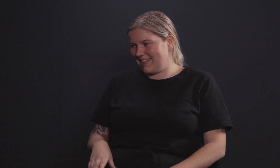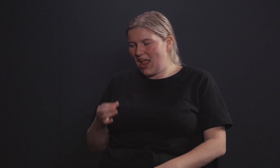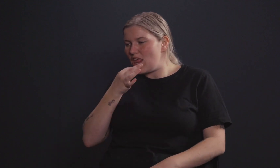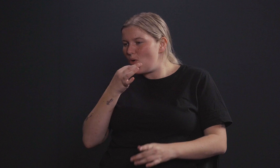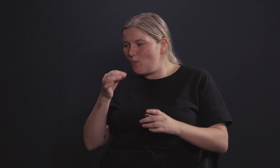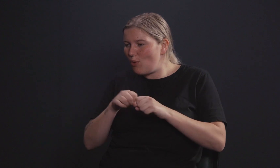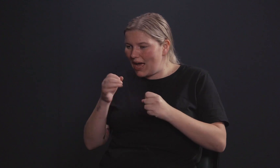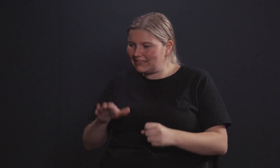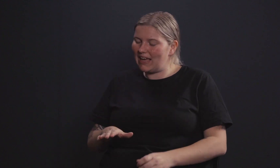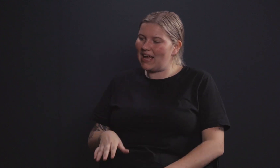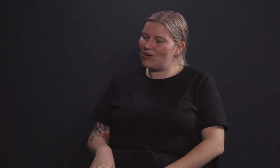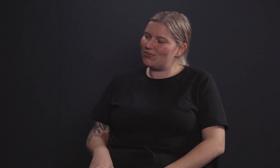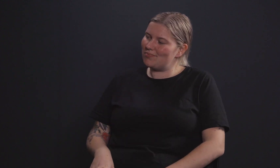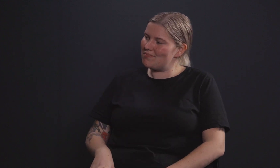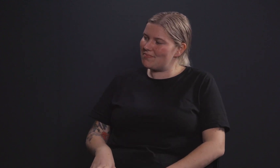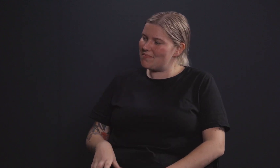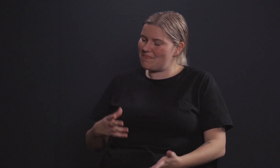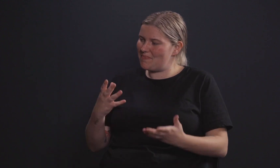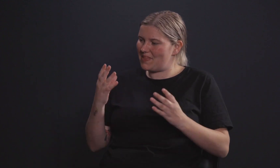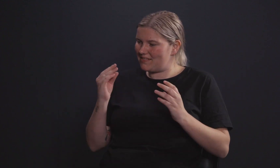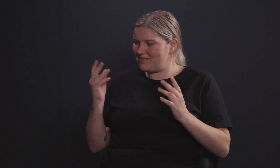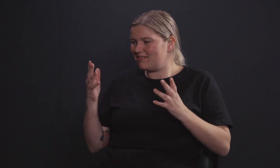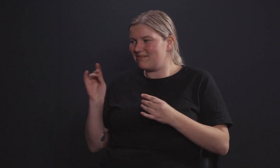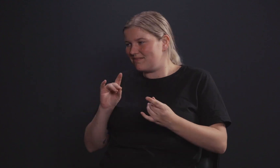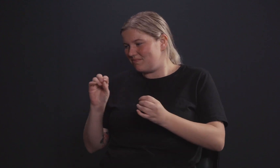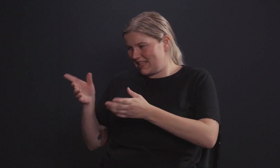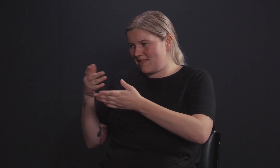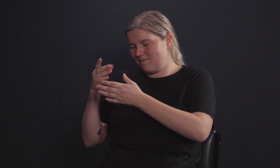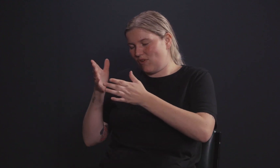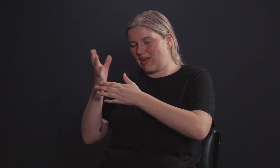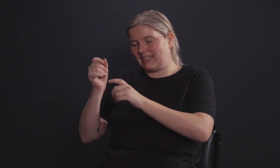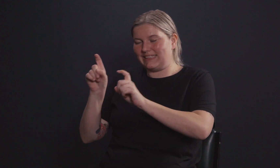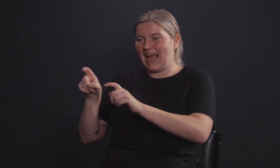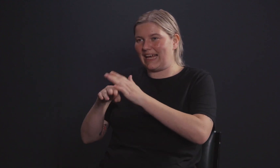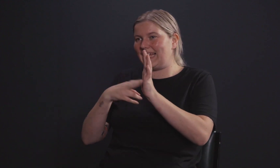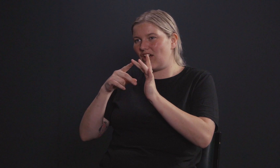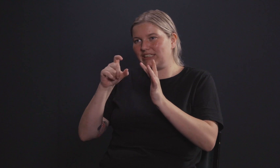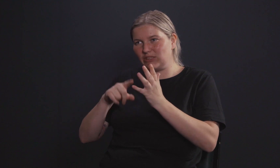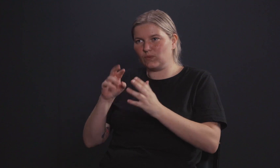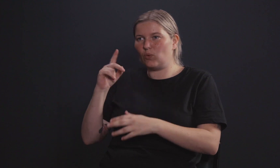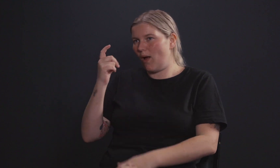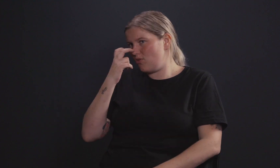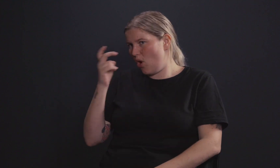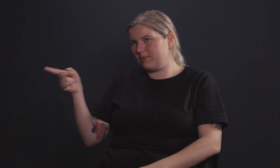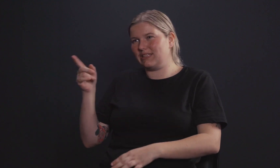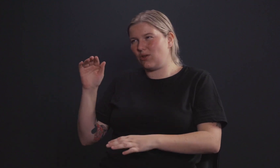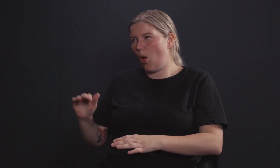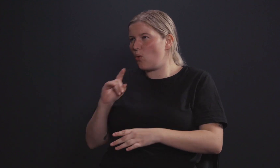I had a bit of a breakdown. He had to stay overnight in the NICU because of low blood sugar, and I had to cope with him not